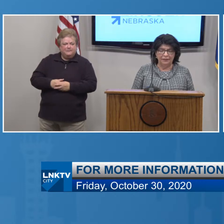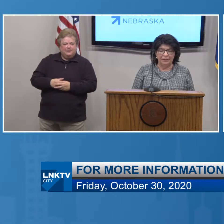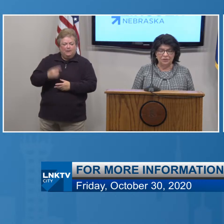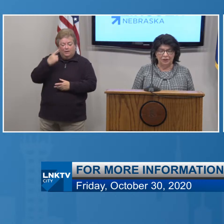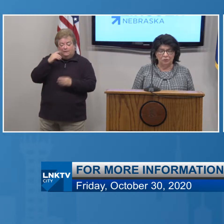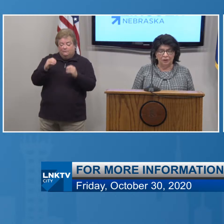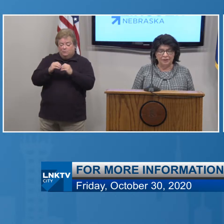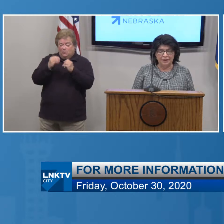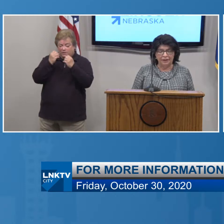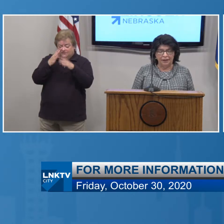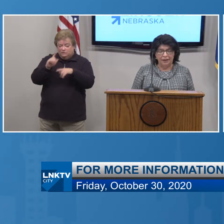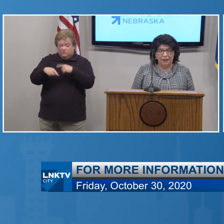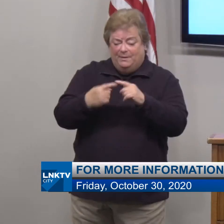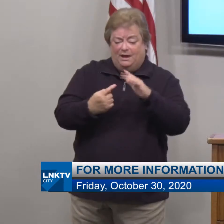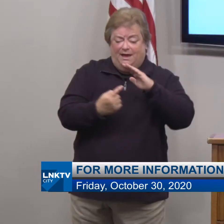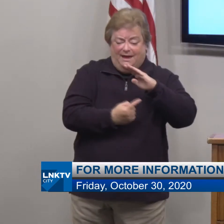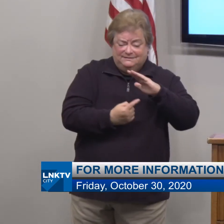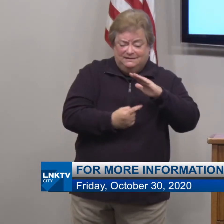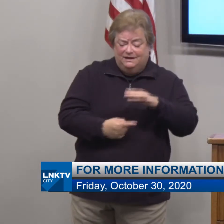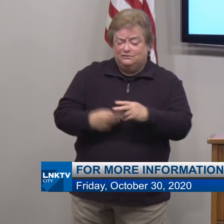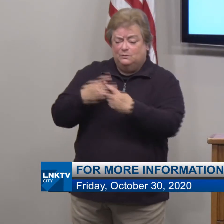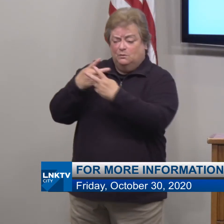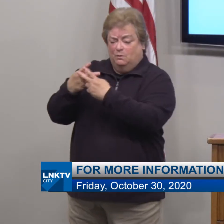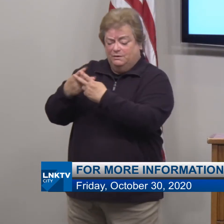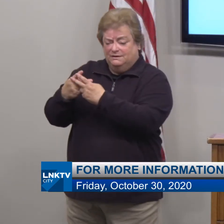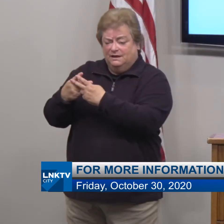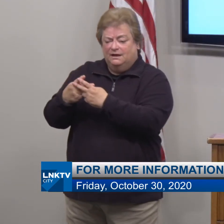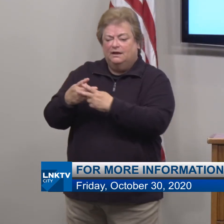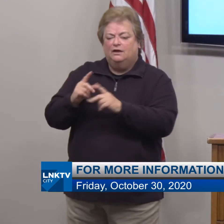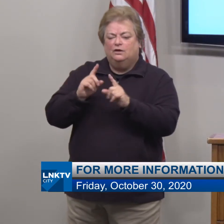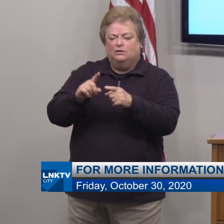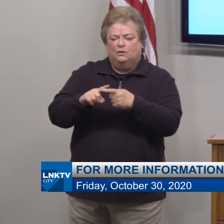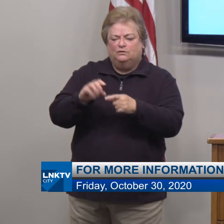about isolation and quarantine, visit